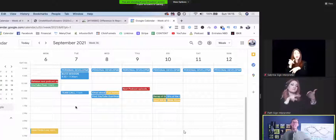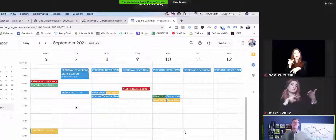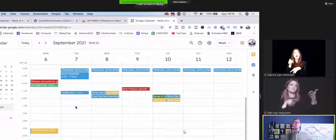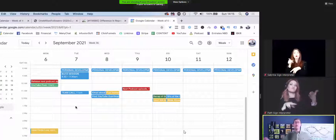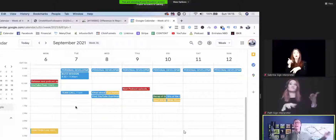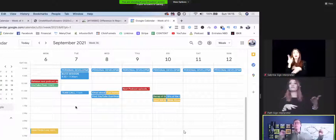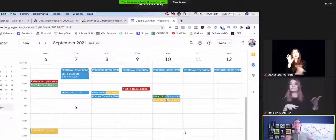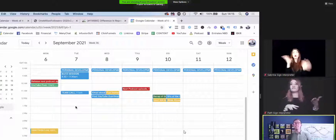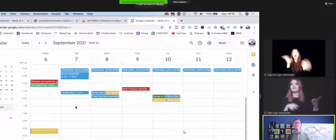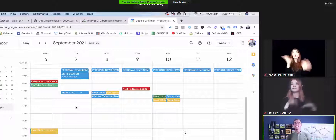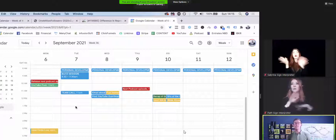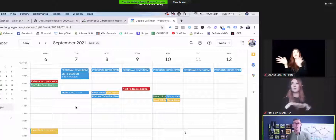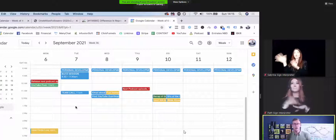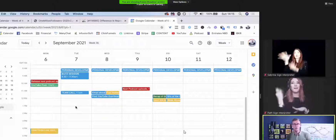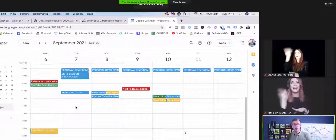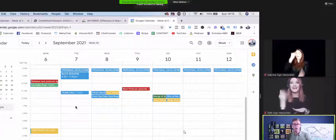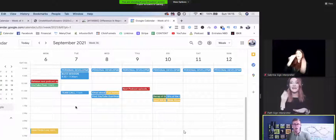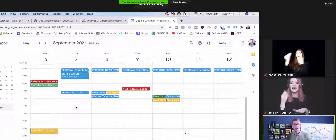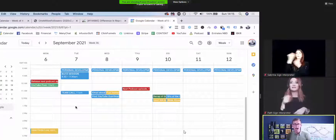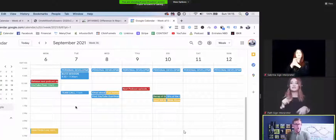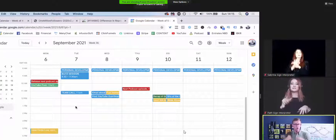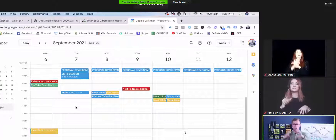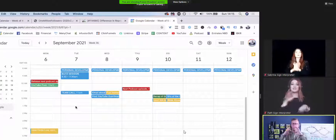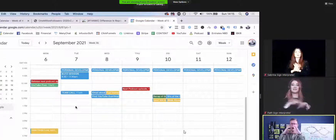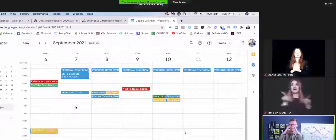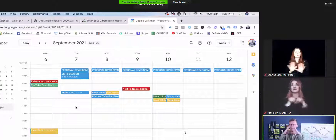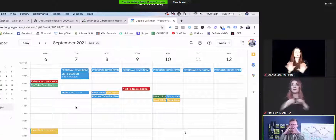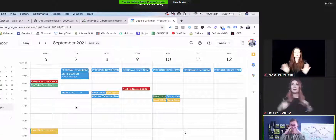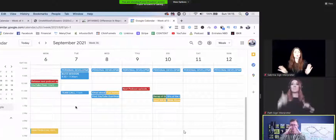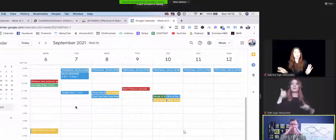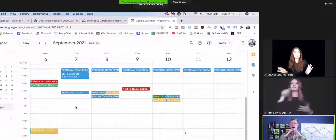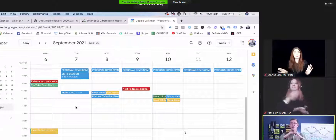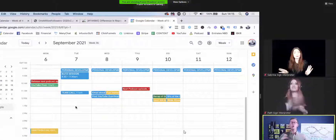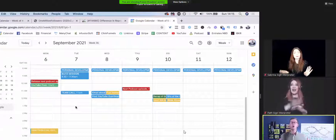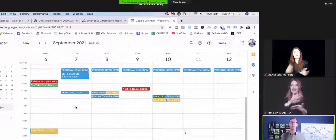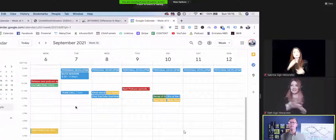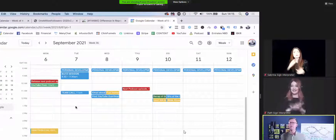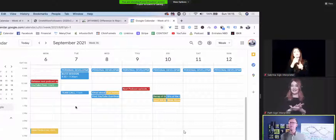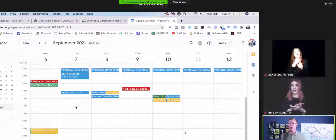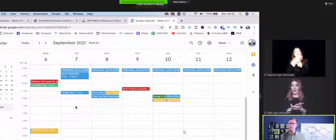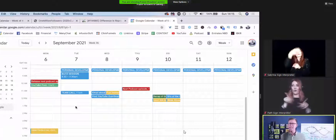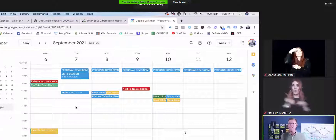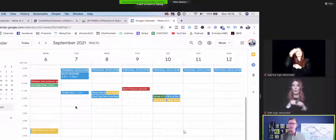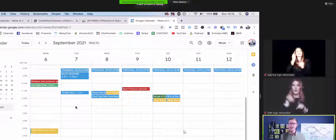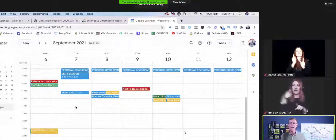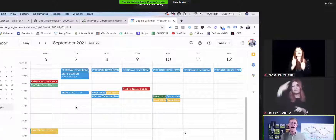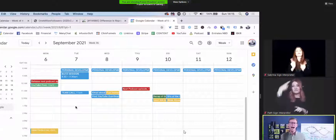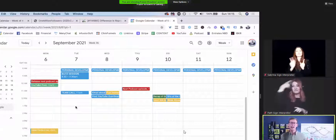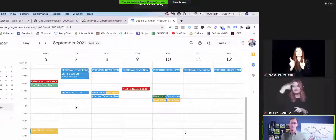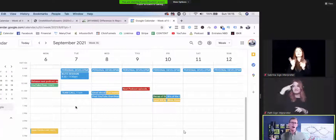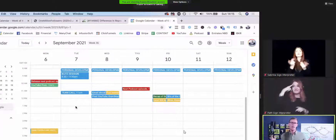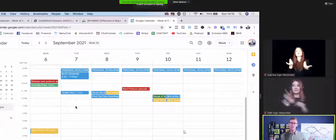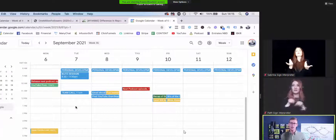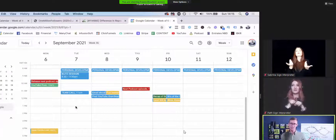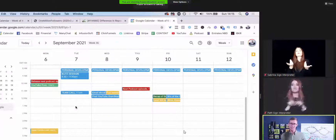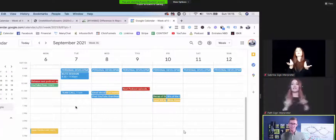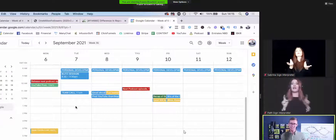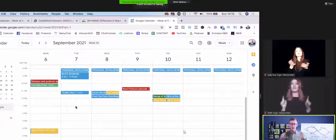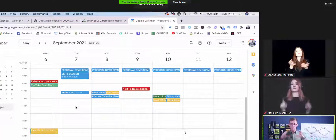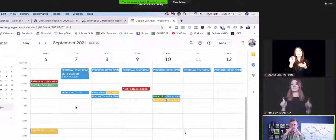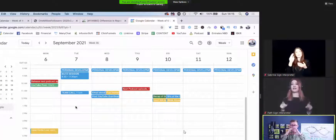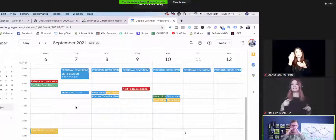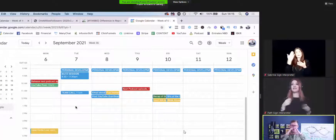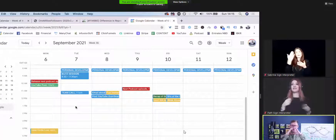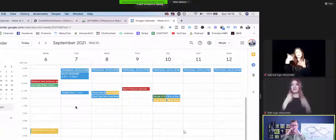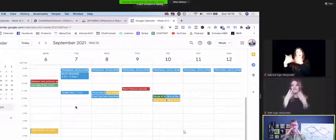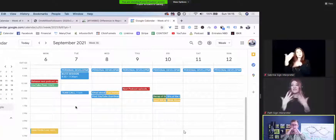8 megabytes of storage? And you used to put a square, they used to call them a floppy disk. I don't know how that's going to translate, but it was